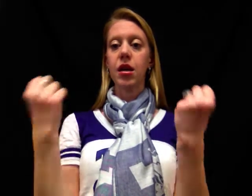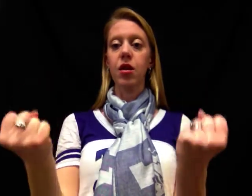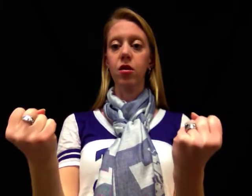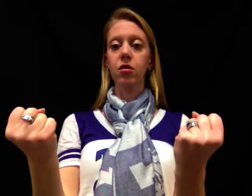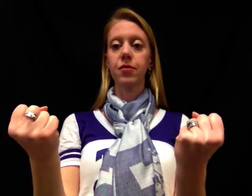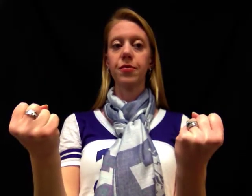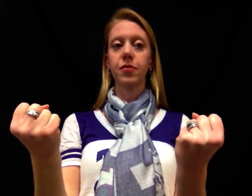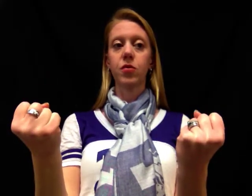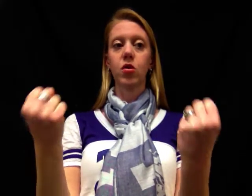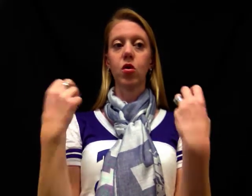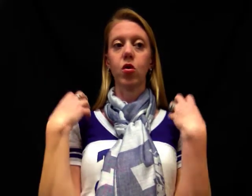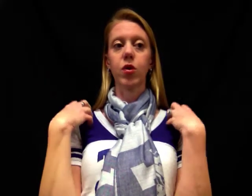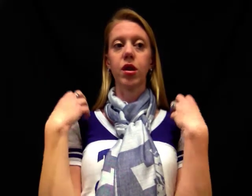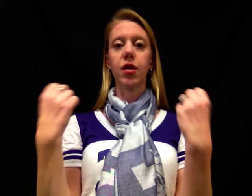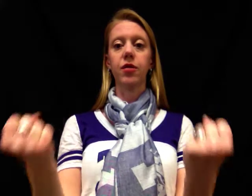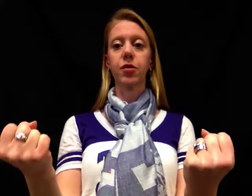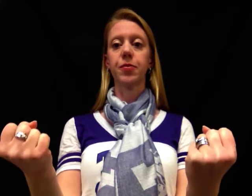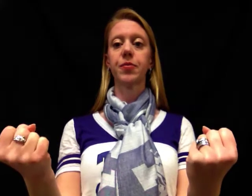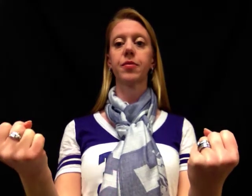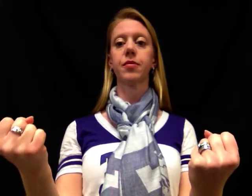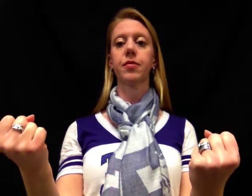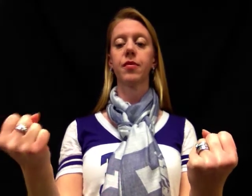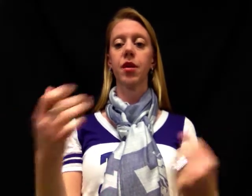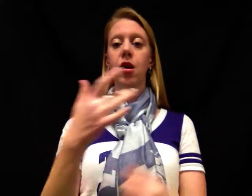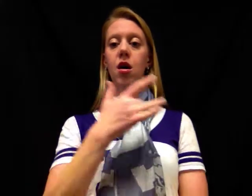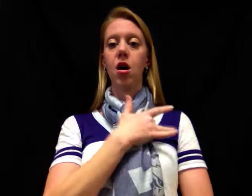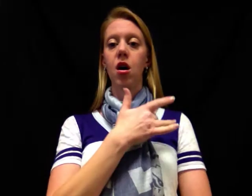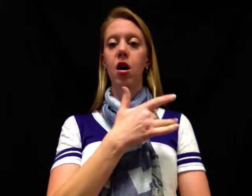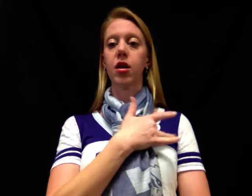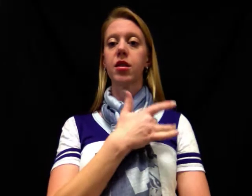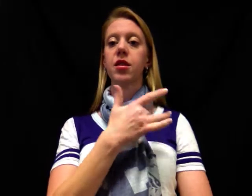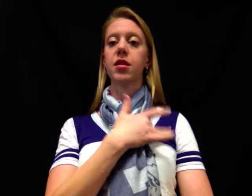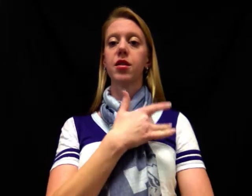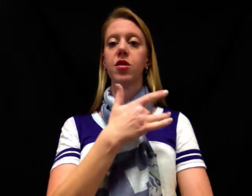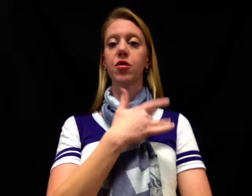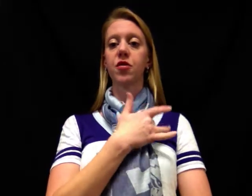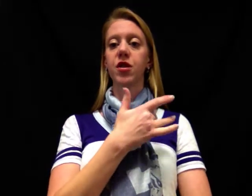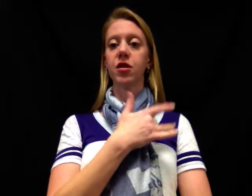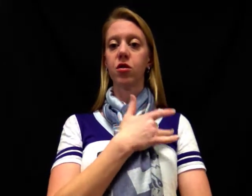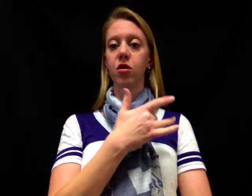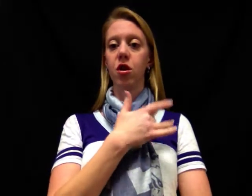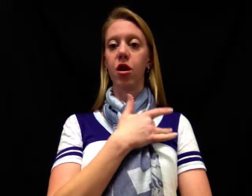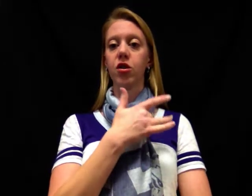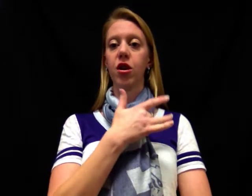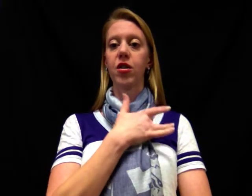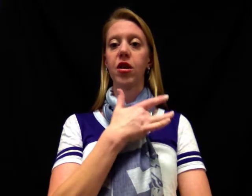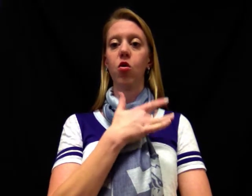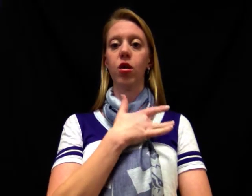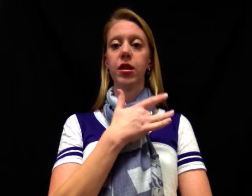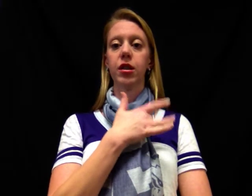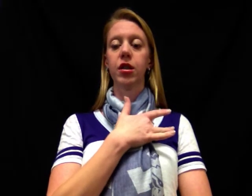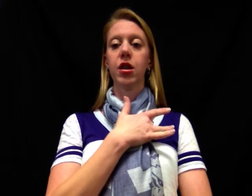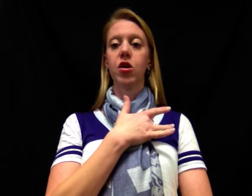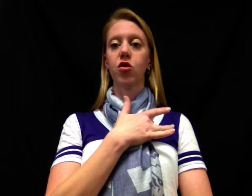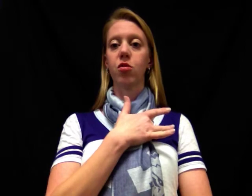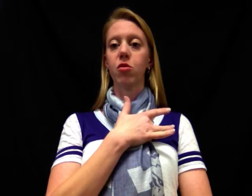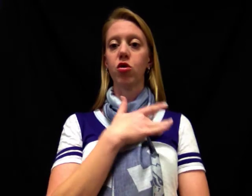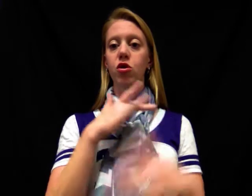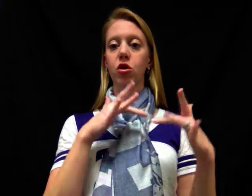heal or recover, heart. This is your physical heart, the organ. Your emotional